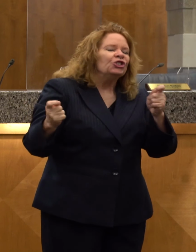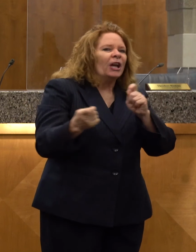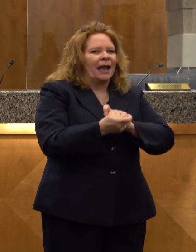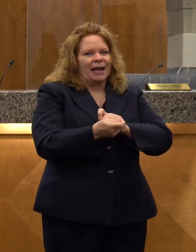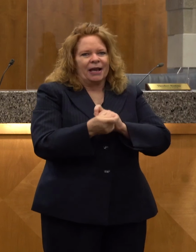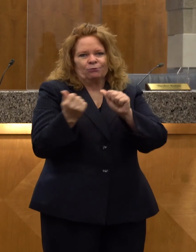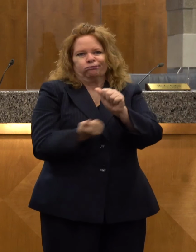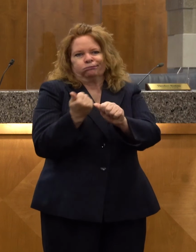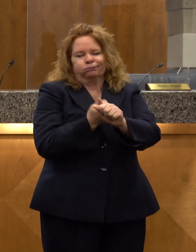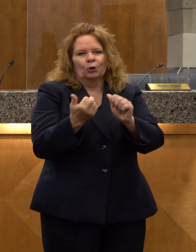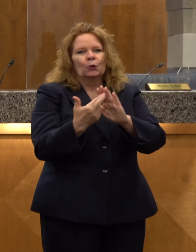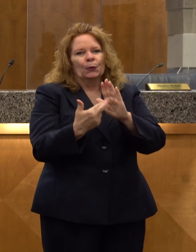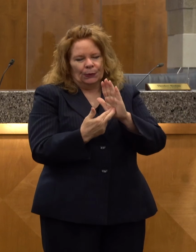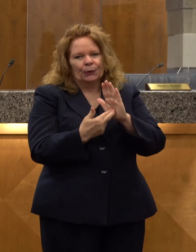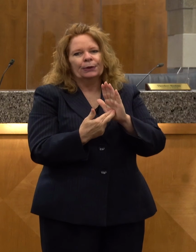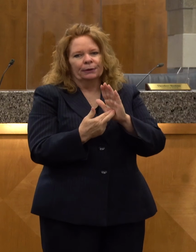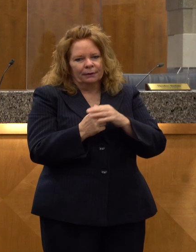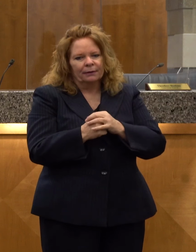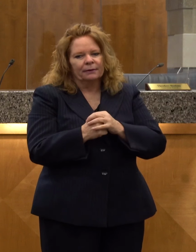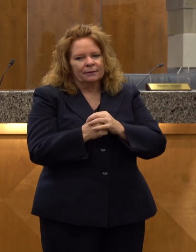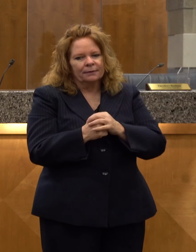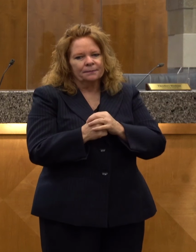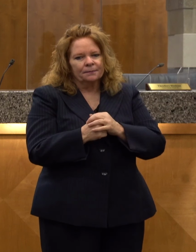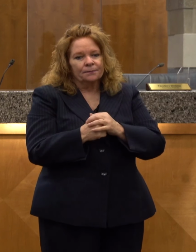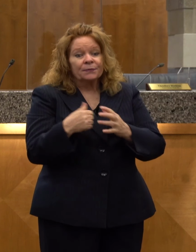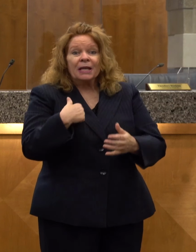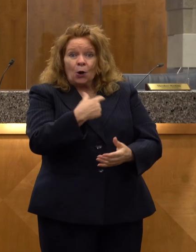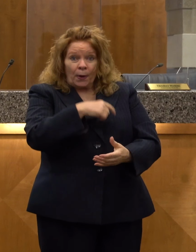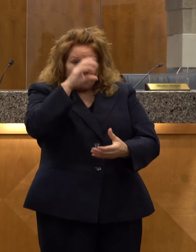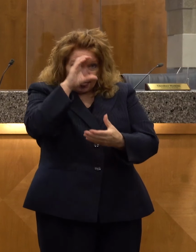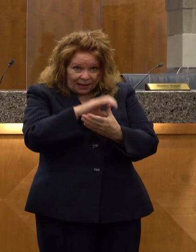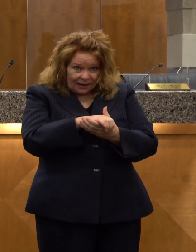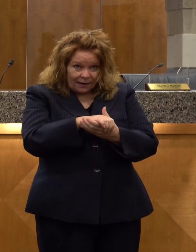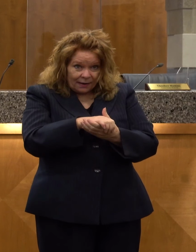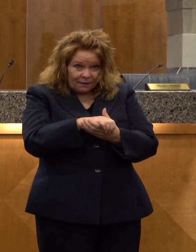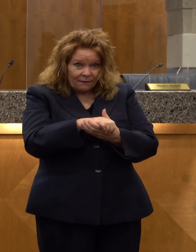pursuit policies. That we believe that will